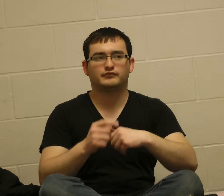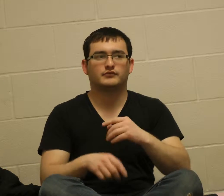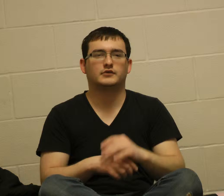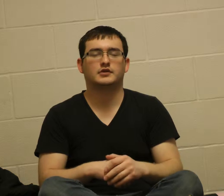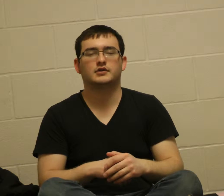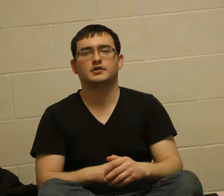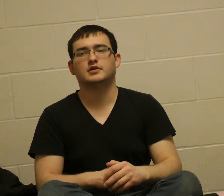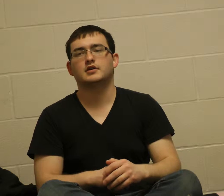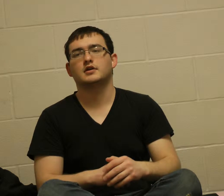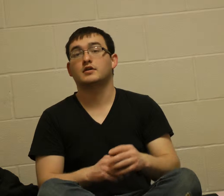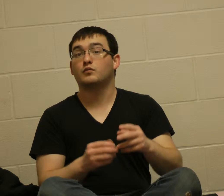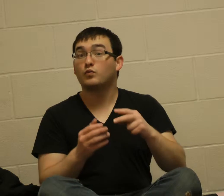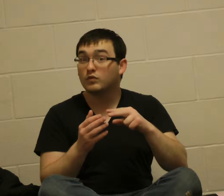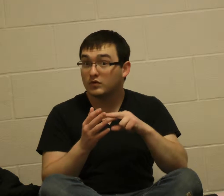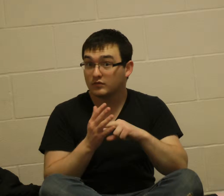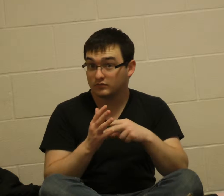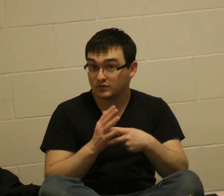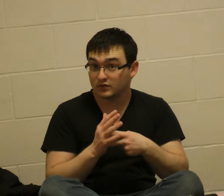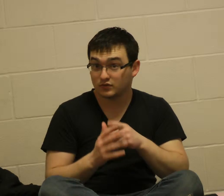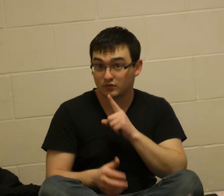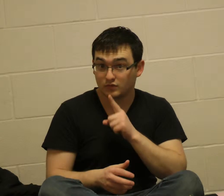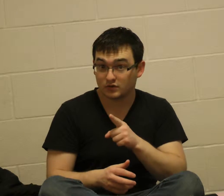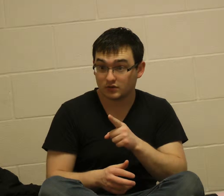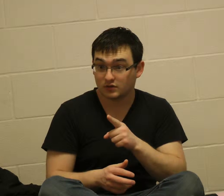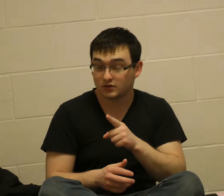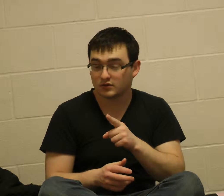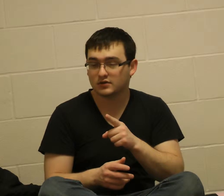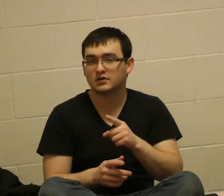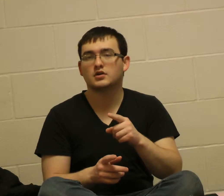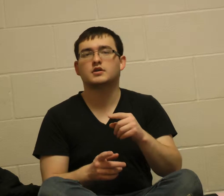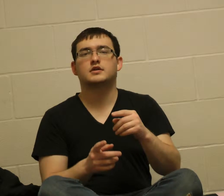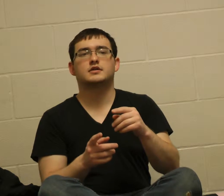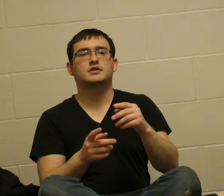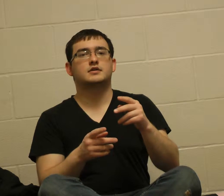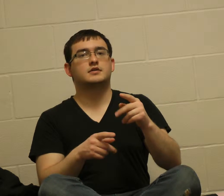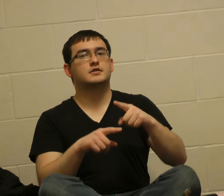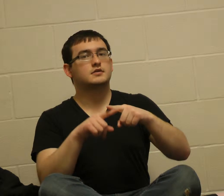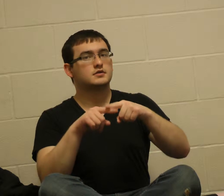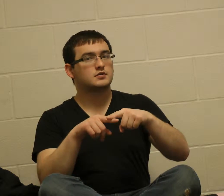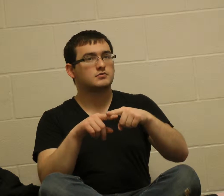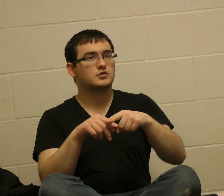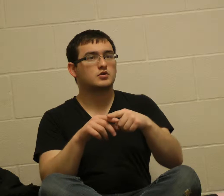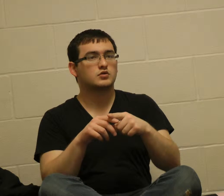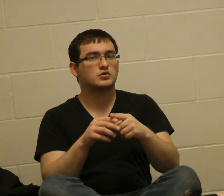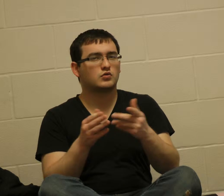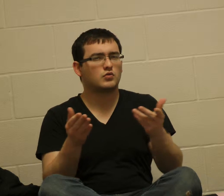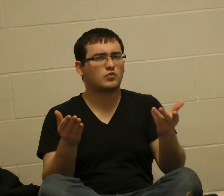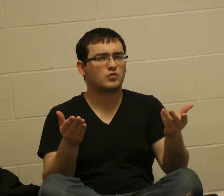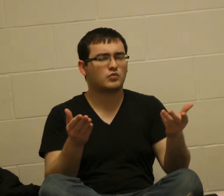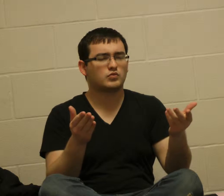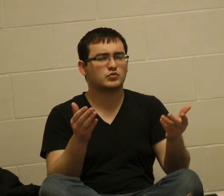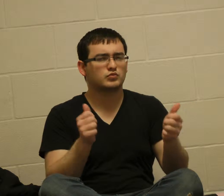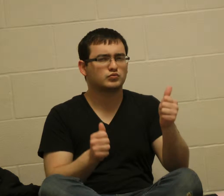paper, or whether you want to write a persuasive paper, or whether you're giving a formal speech in front of a